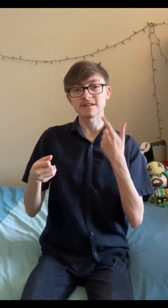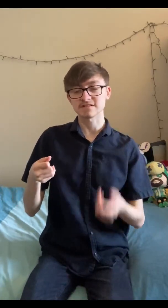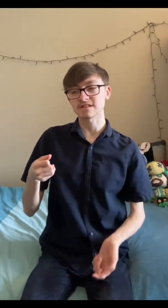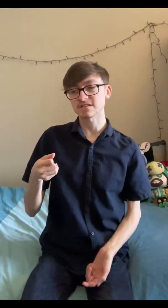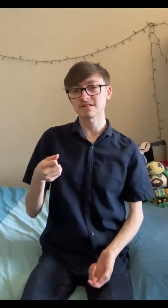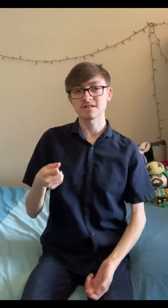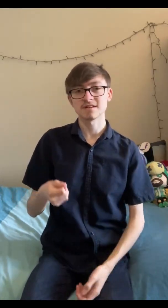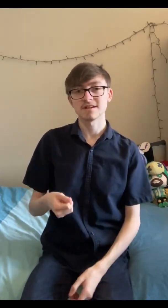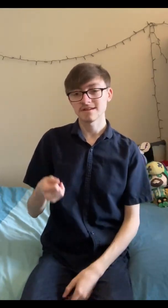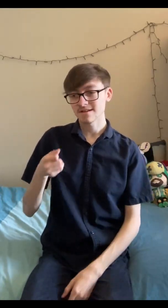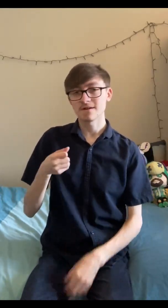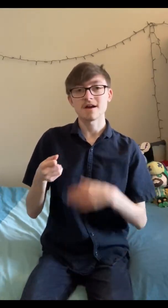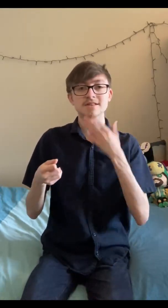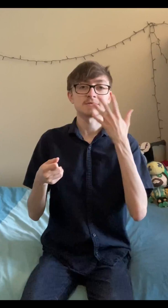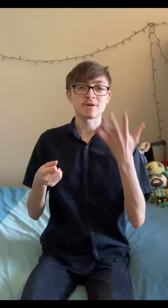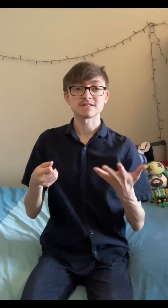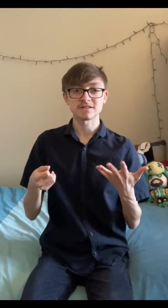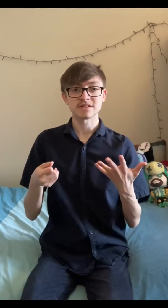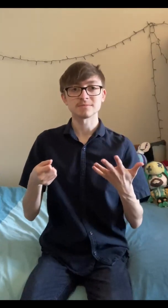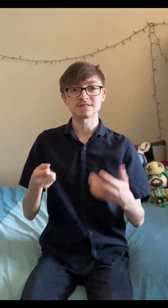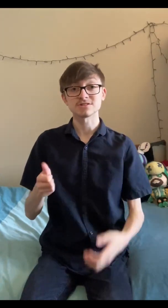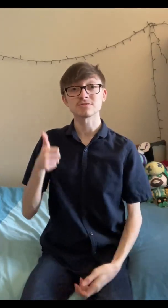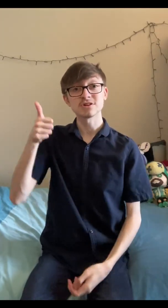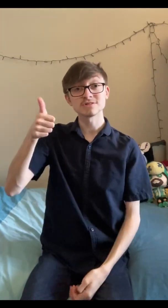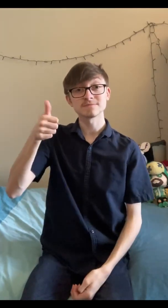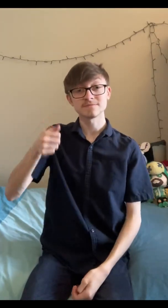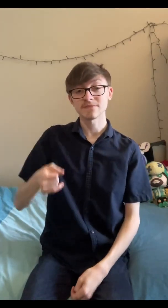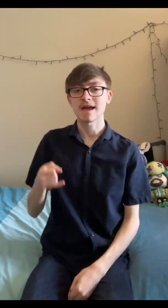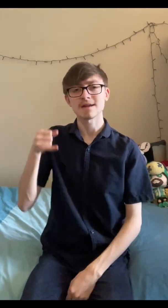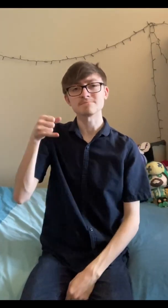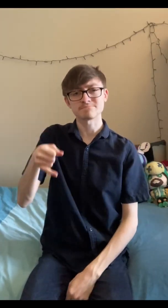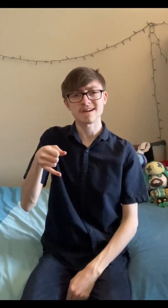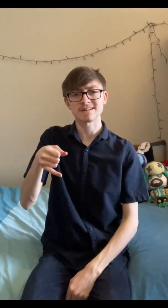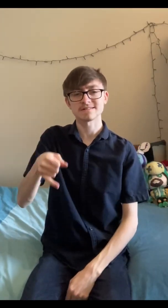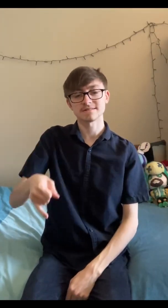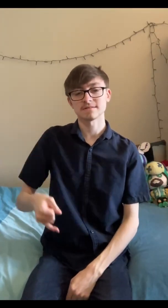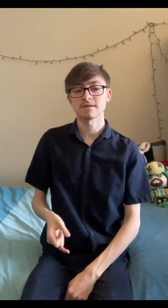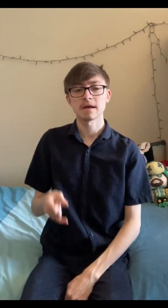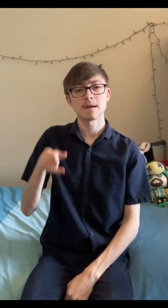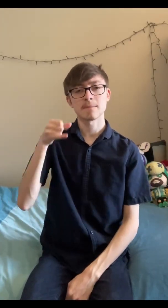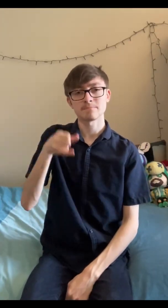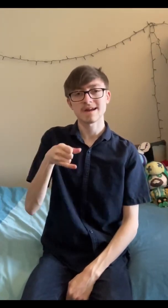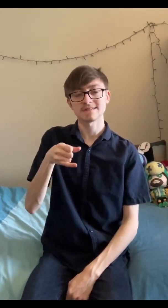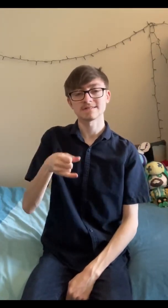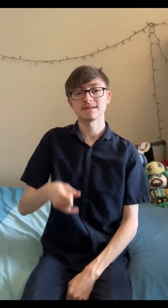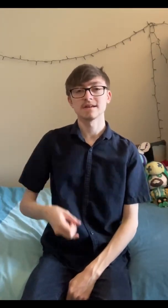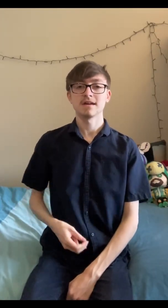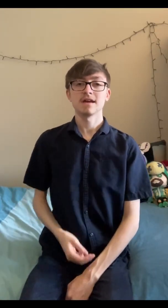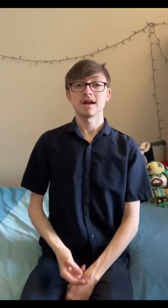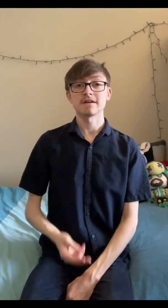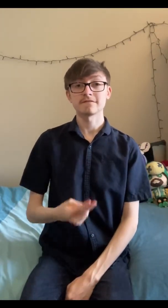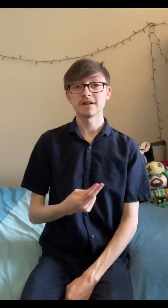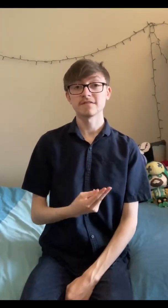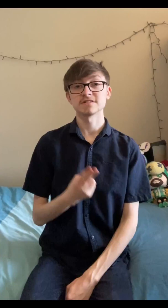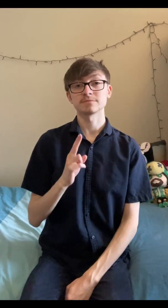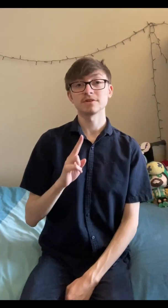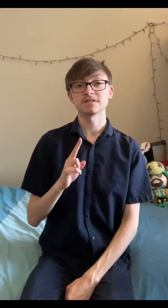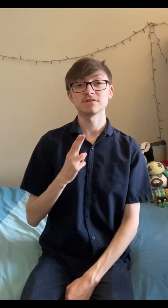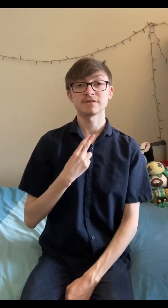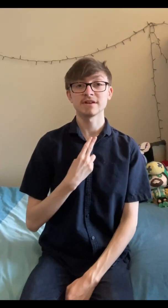as a way to convey the message. So good and bad. Bad. And finally, for disappointed, you get